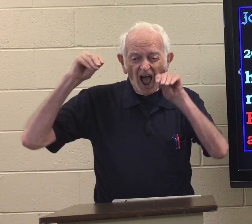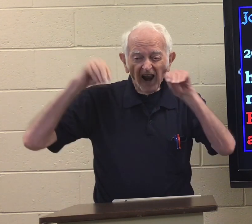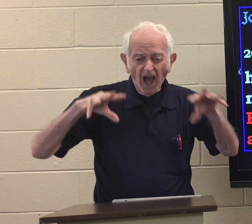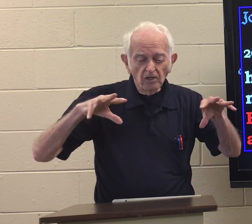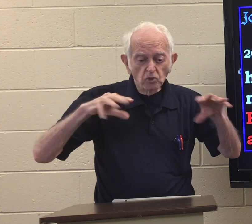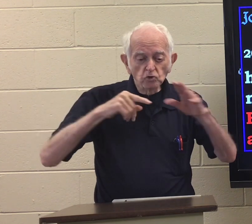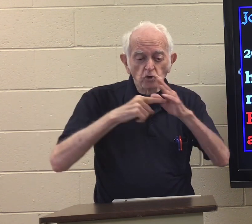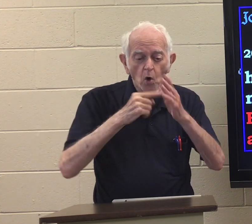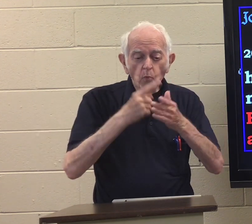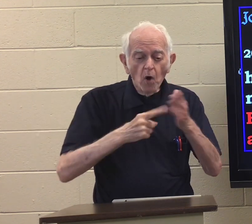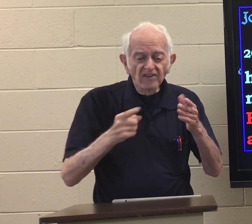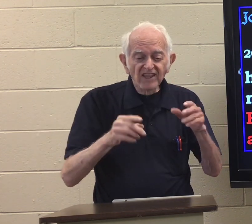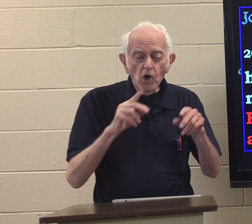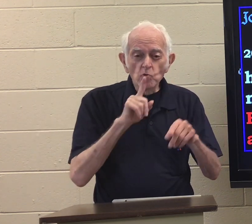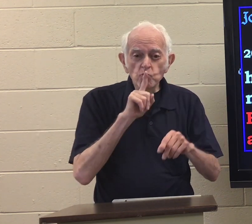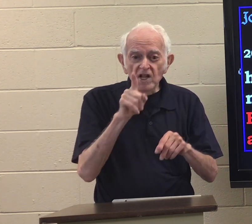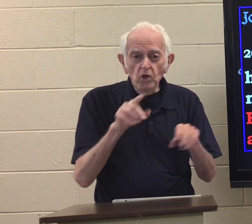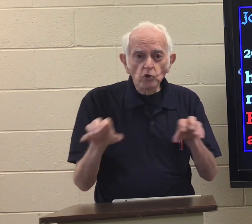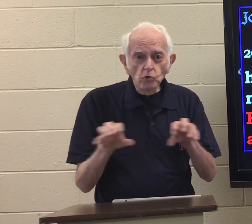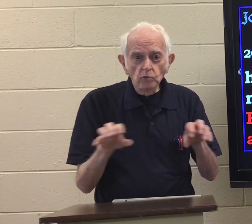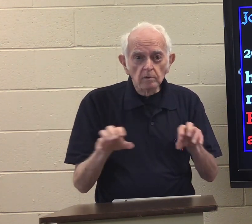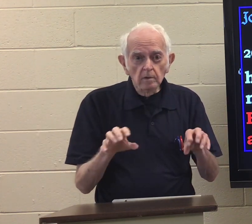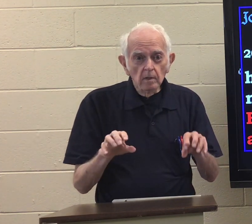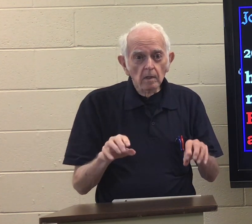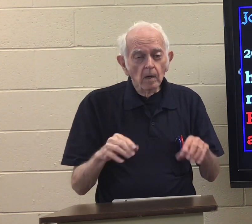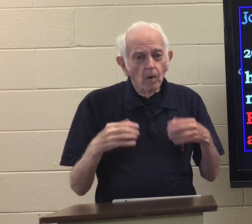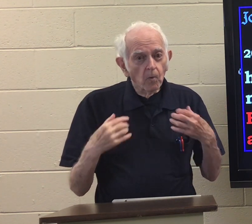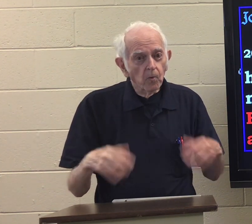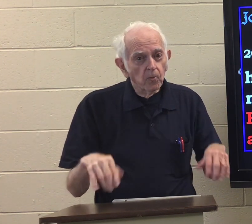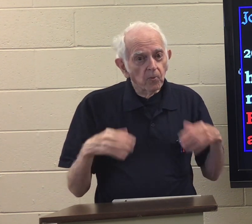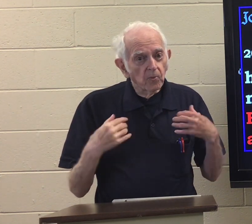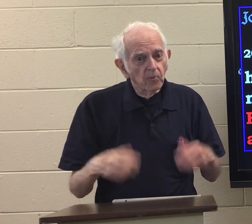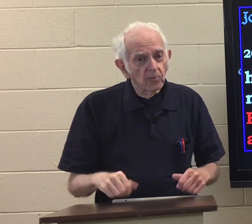if a light is shown to what they really do, wow.